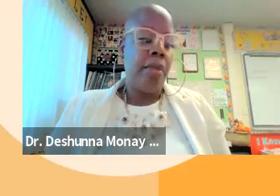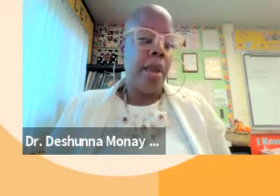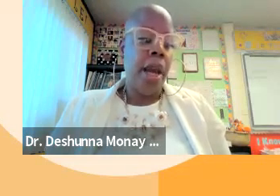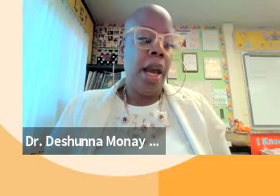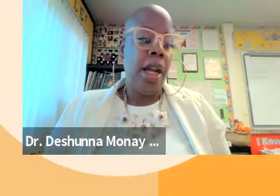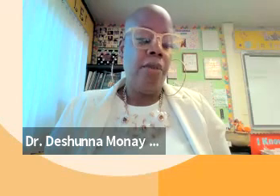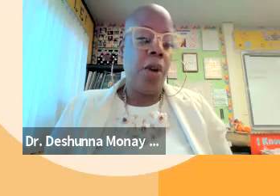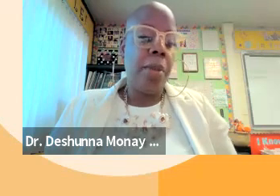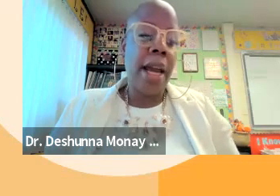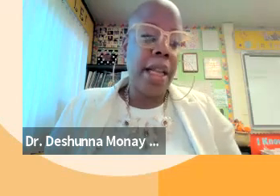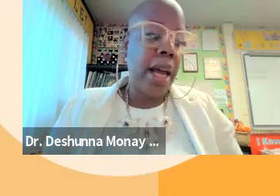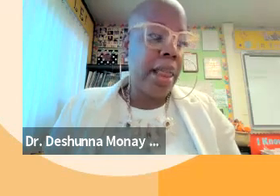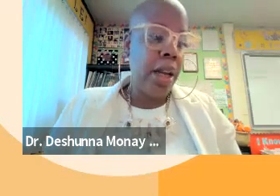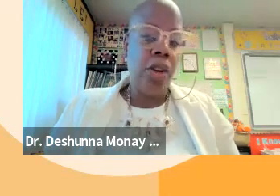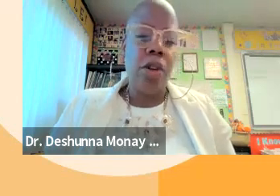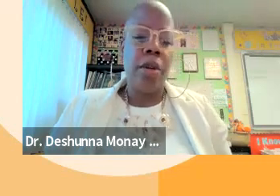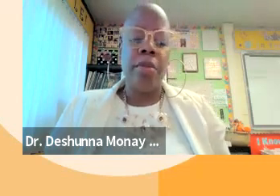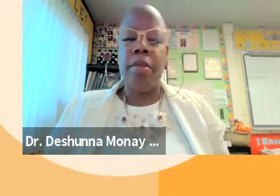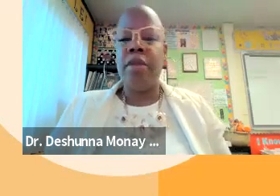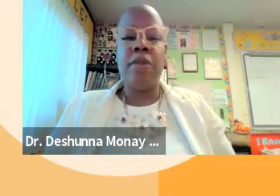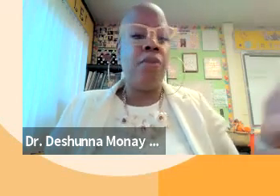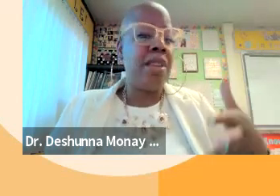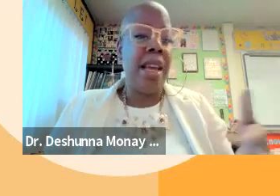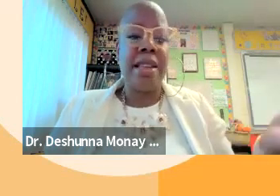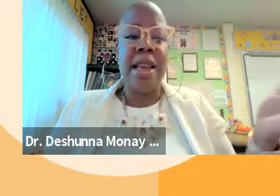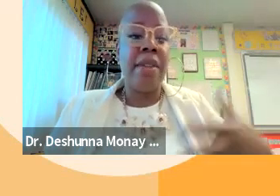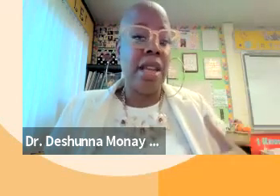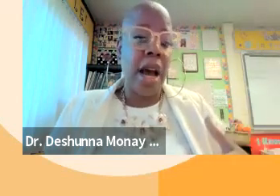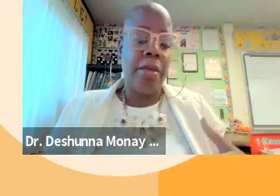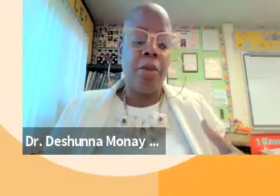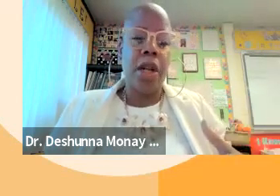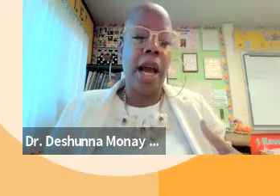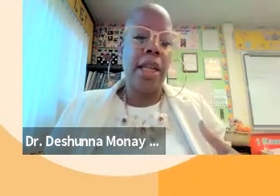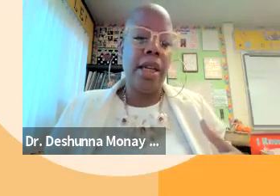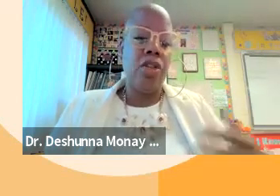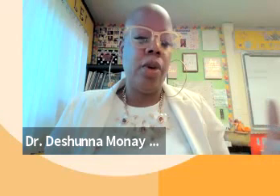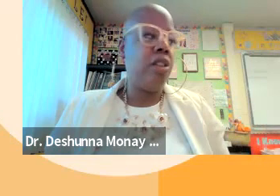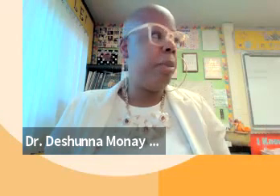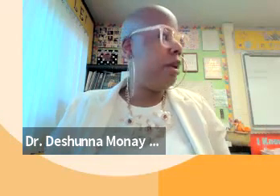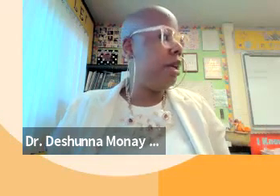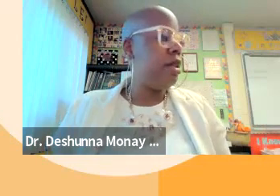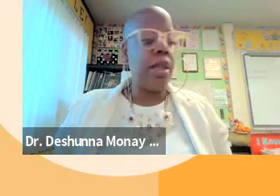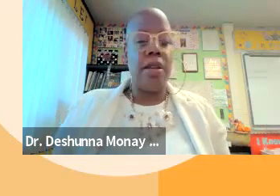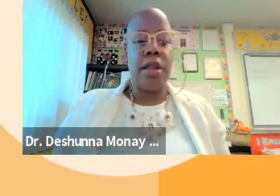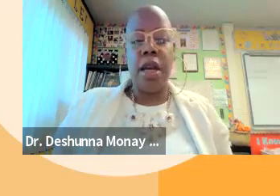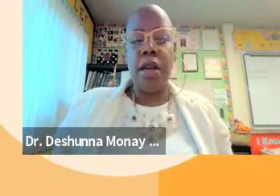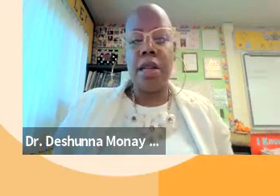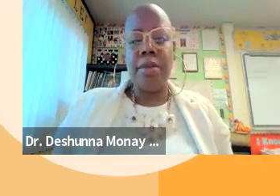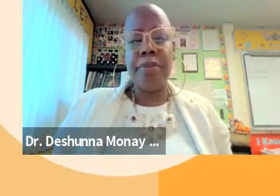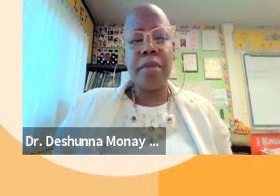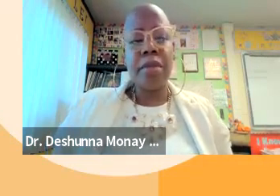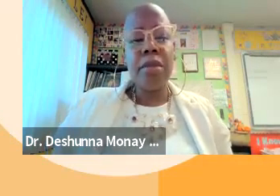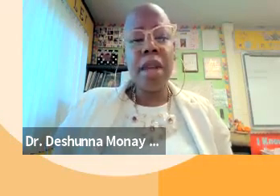And if you're Black and Latino, you're 6, 7 times more likely to experience these